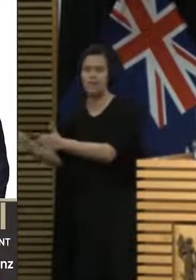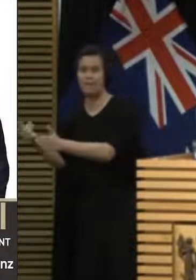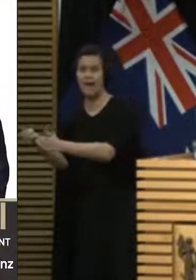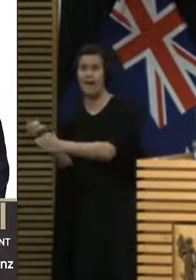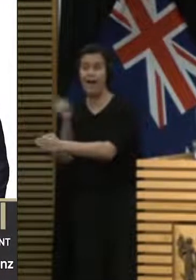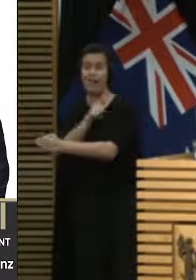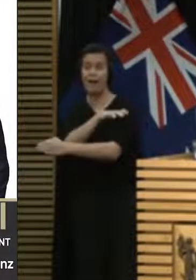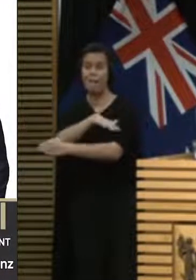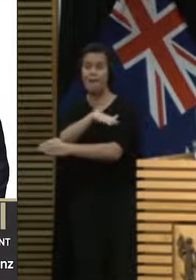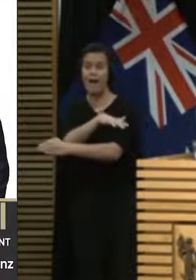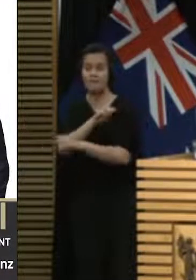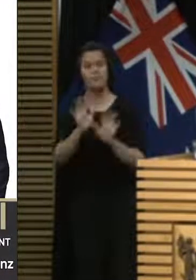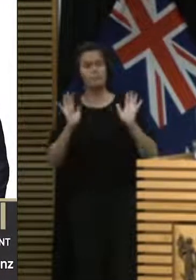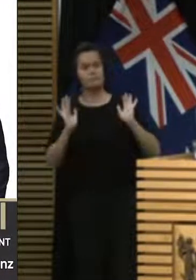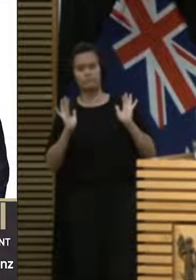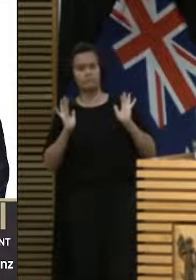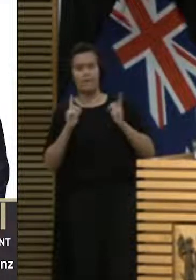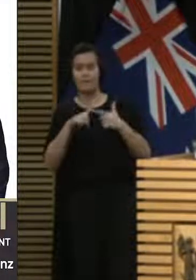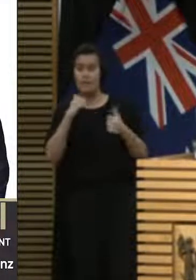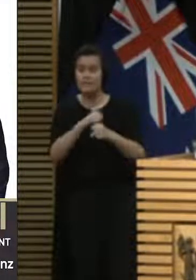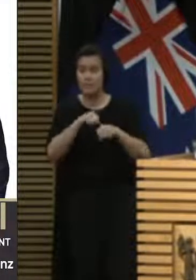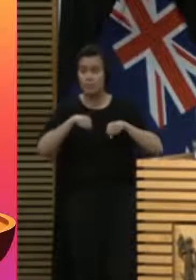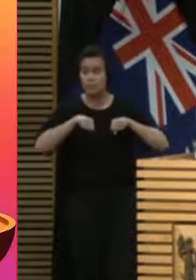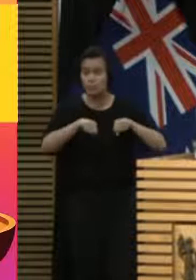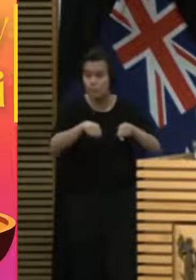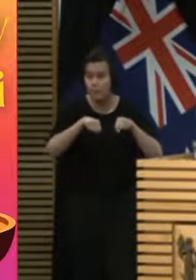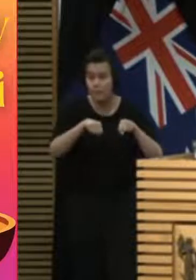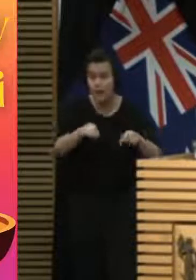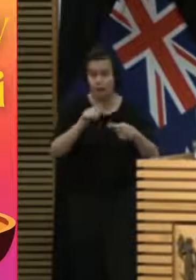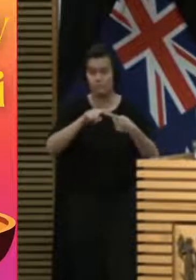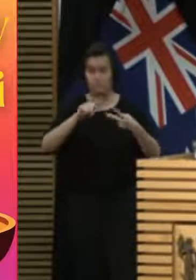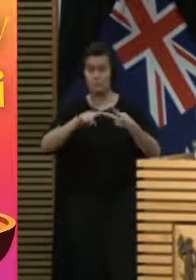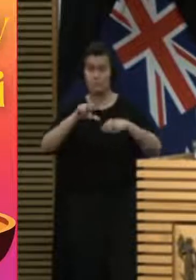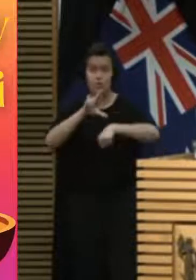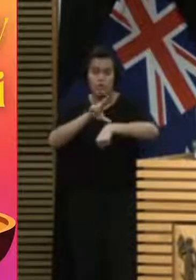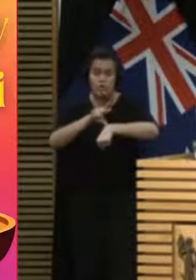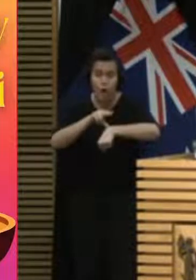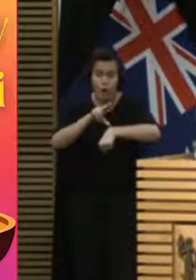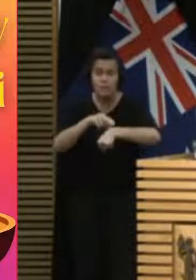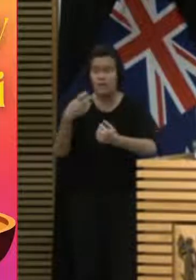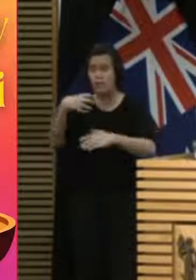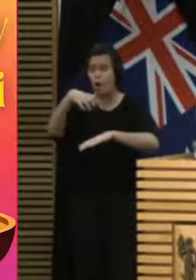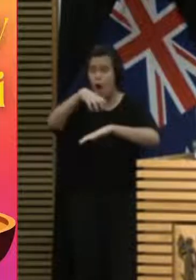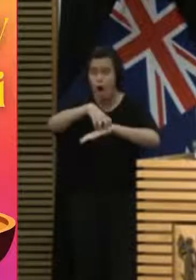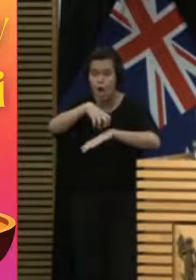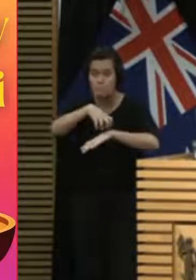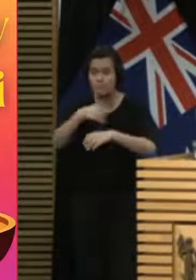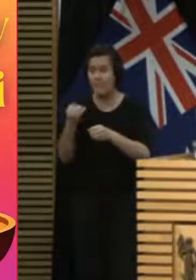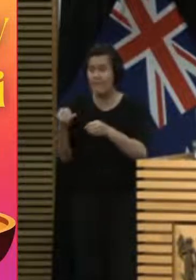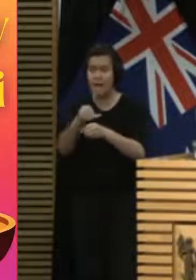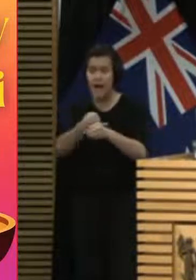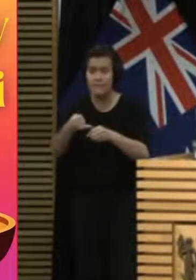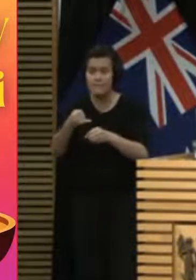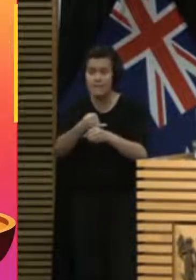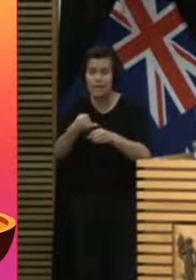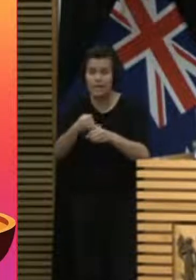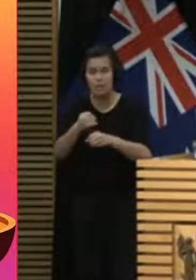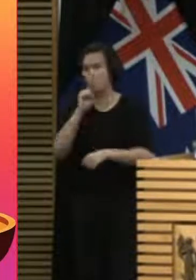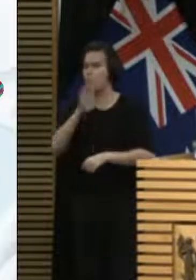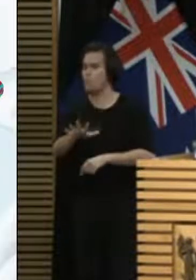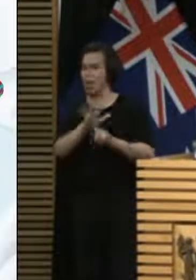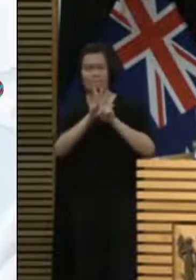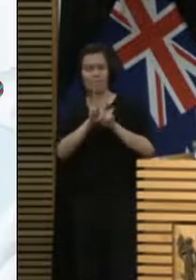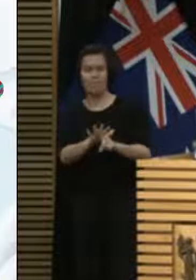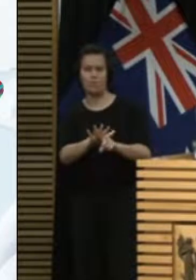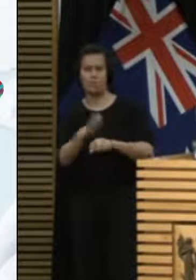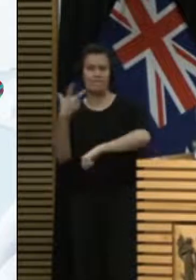like supermarkets or to access health services or critical health needs through things like pharmacies. We do not want people who